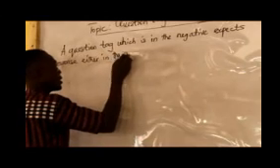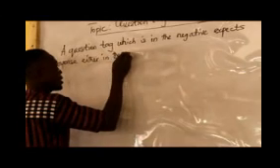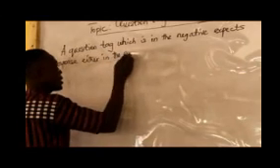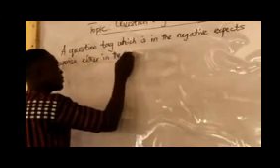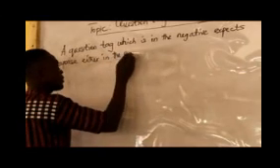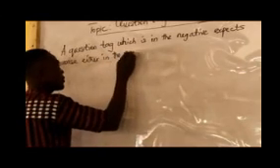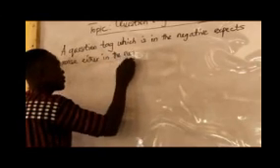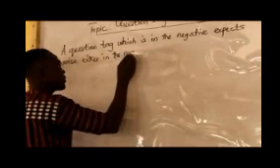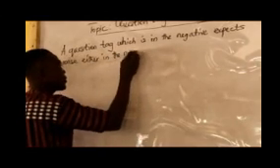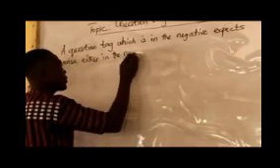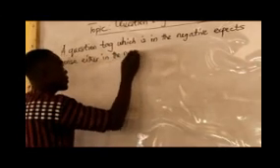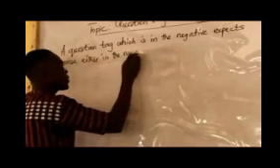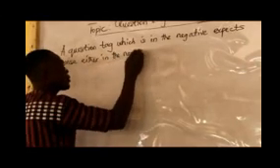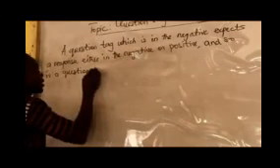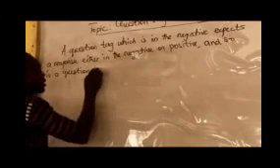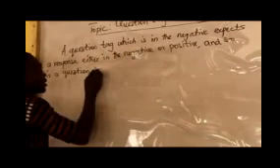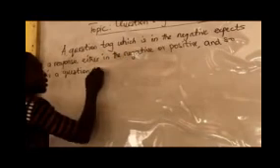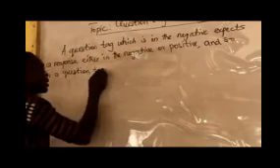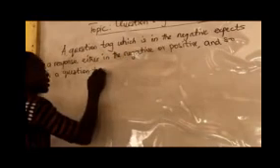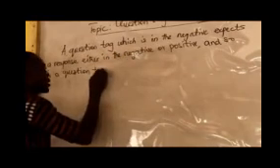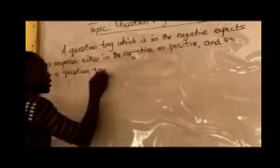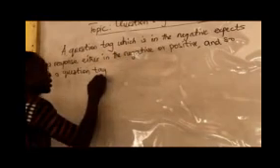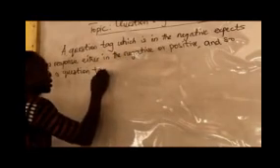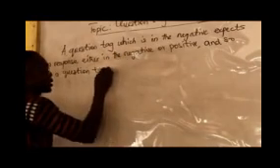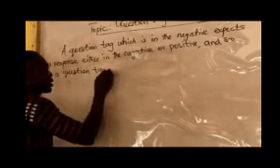the negative,